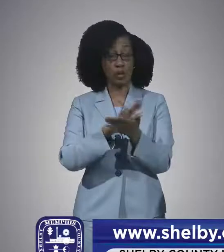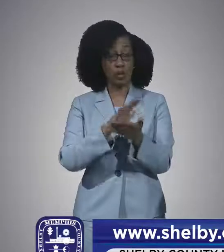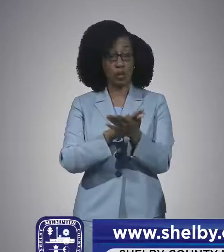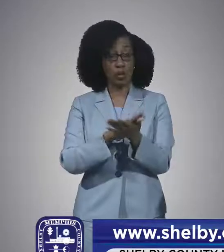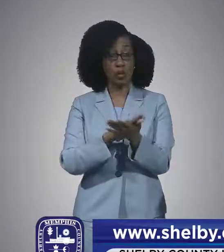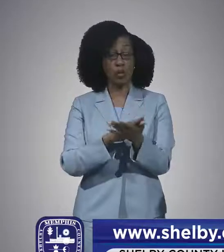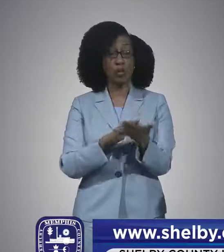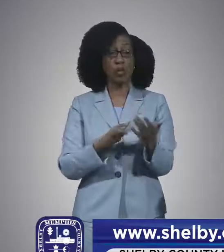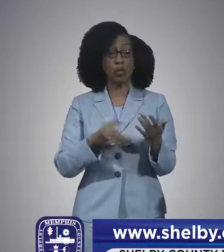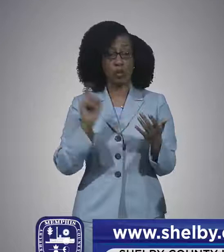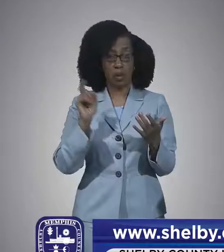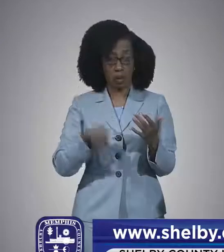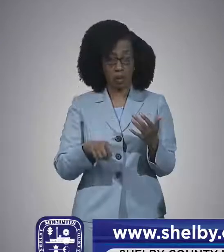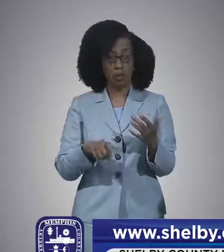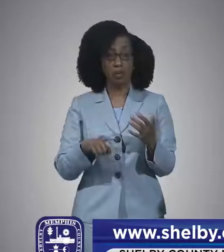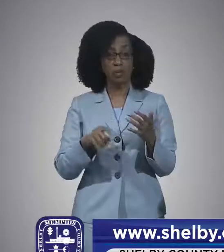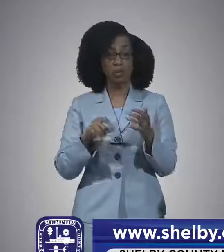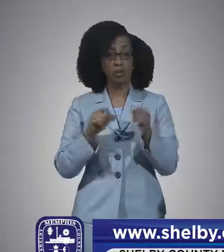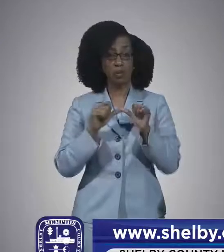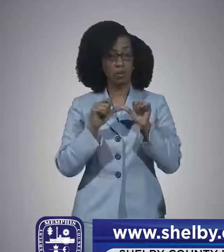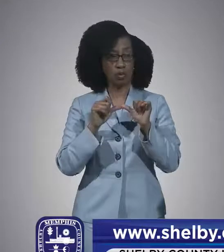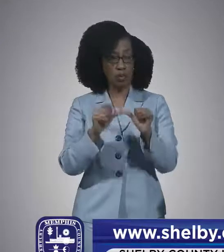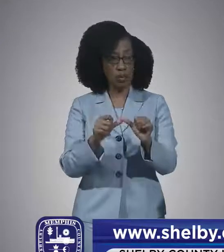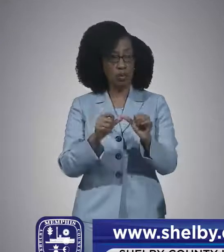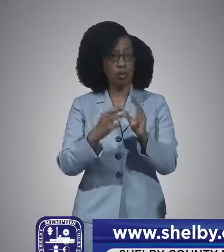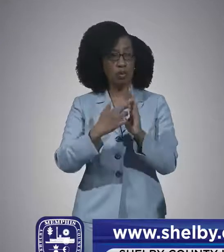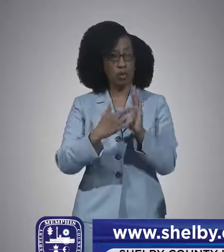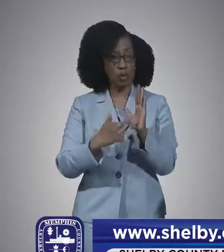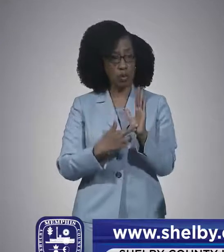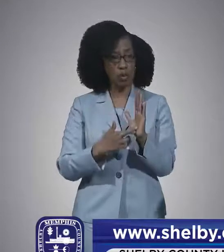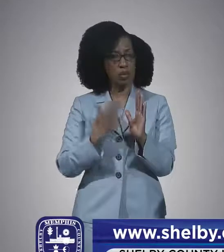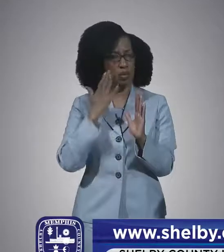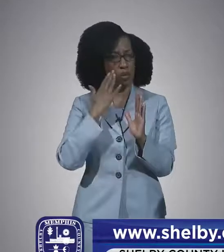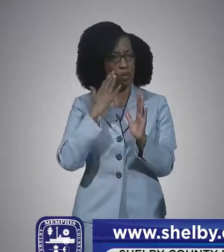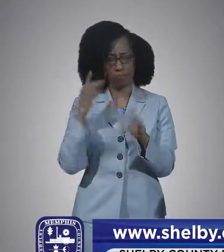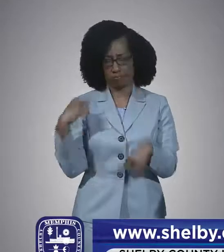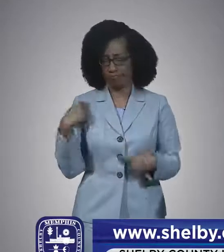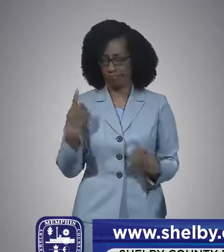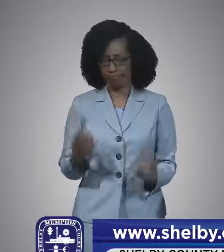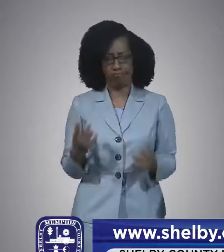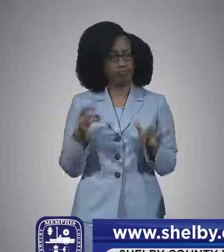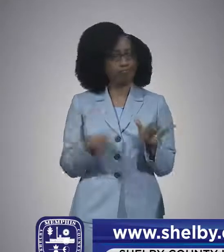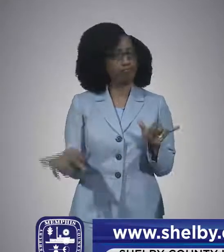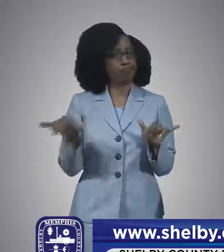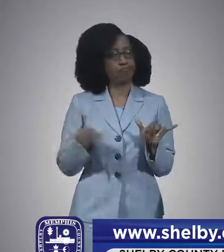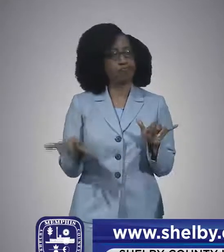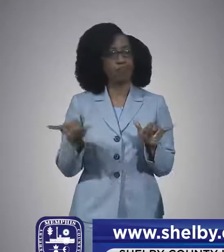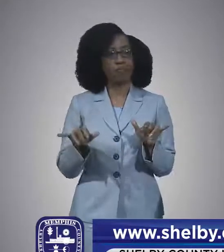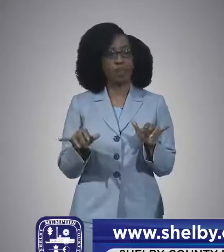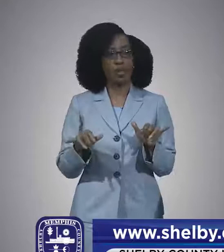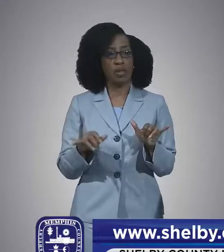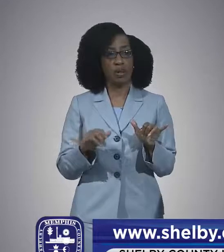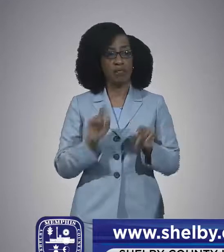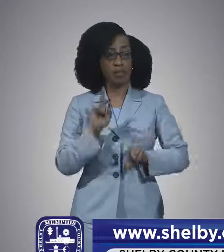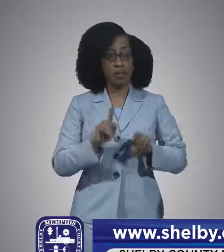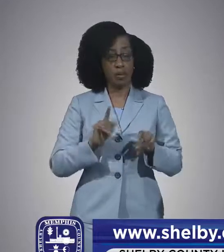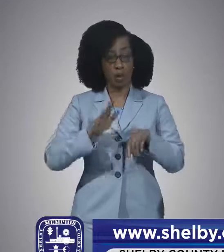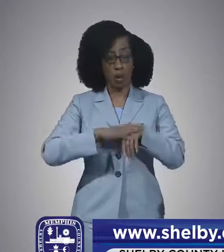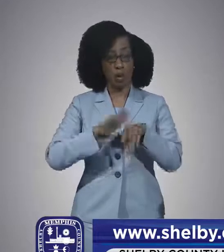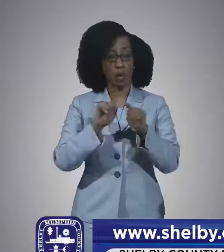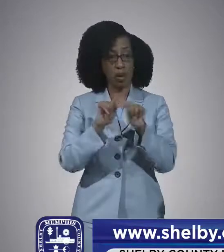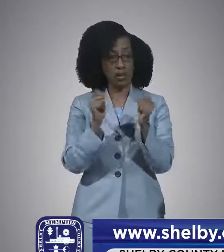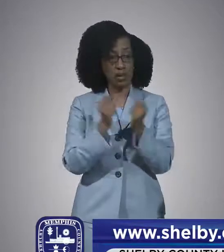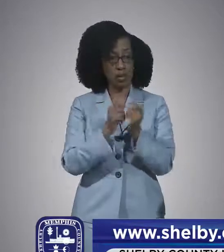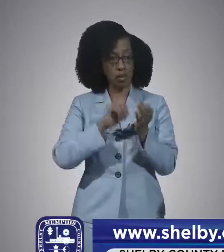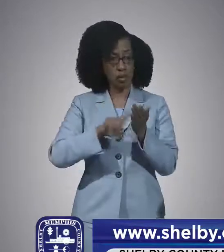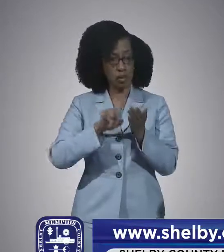maintain our directives, and what that looks like is what we've already been doing. We have a number of contact tracers on our team, a number